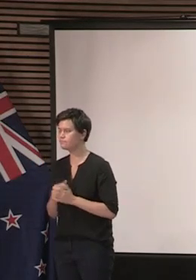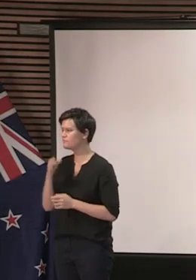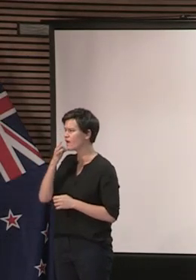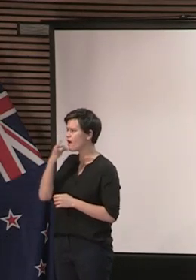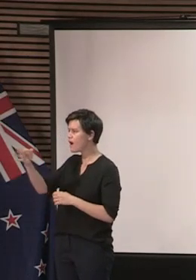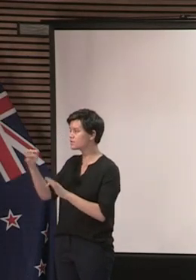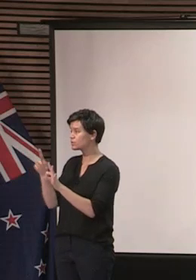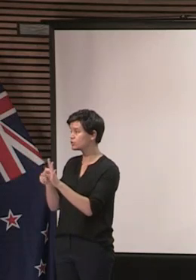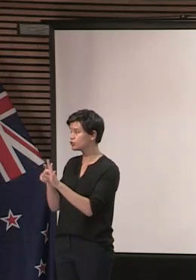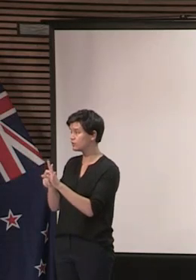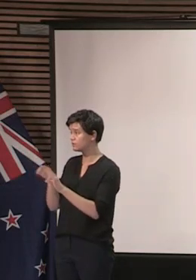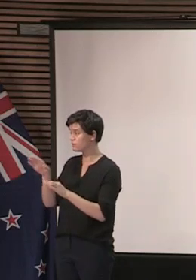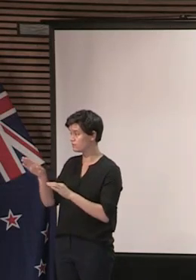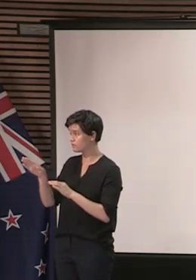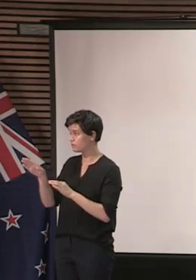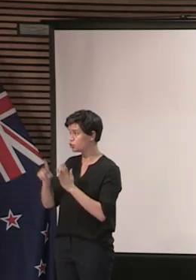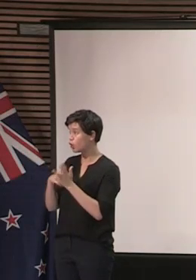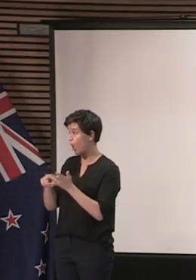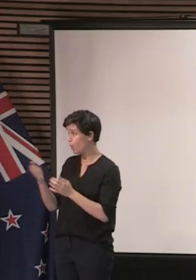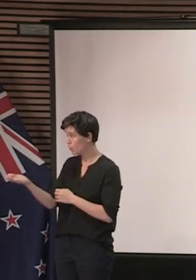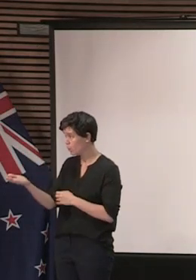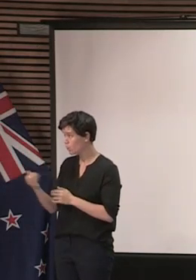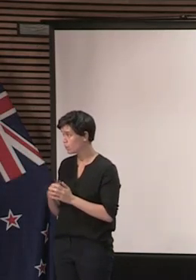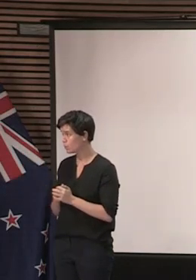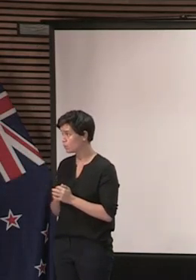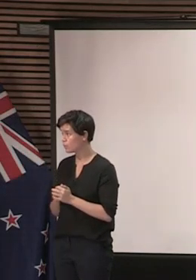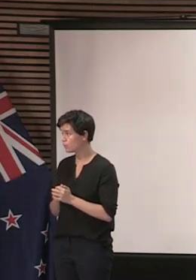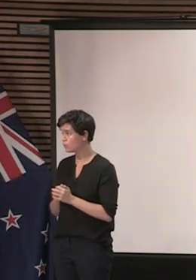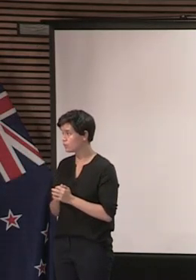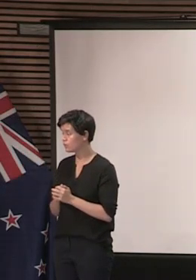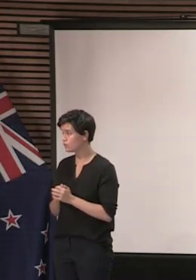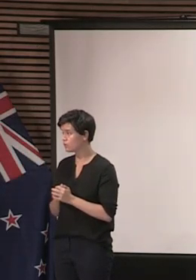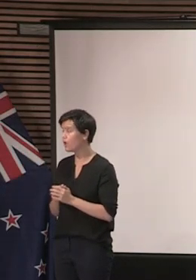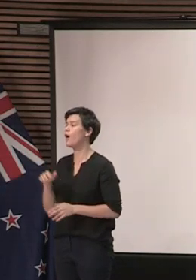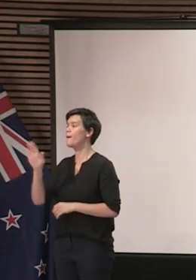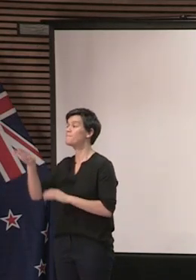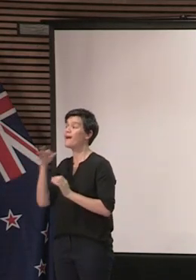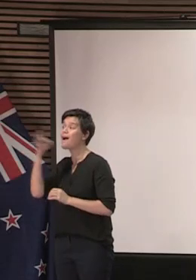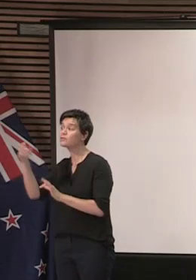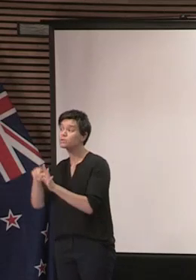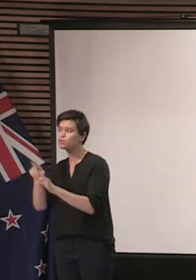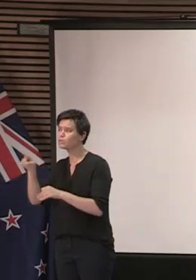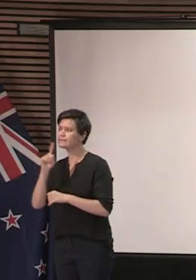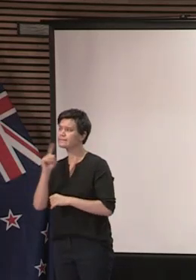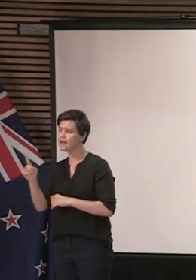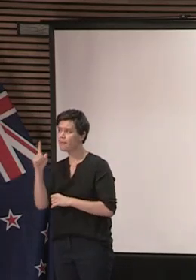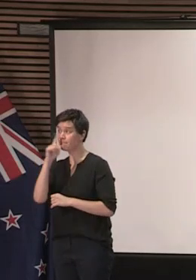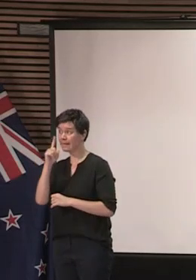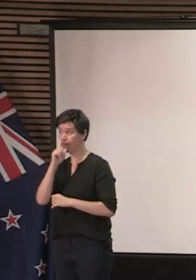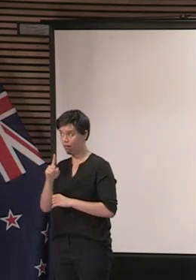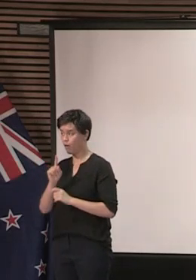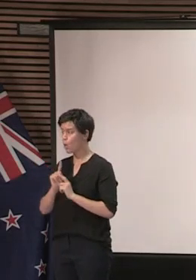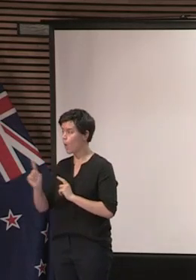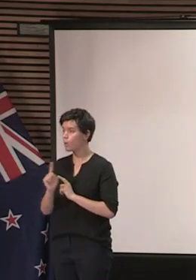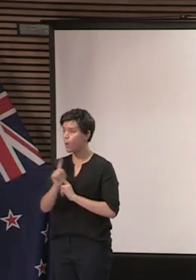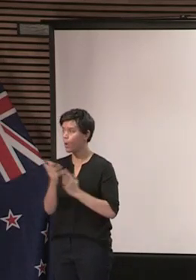Joe, I'll come to Joe first. Just on contact tracing, in terms of people sort of keeping diaries, you've said that people's own information is